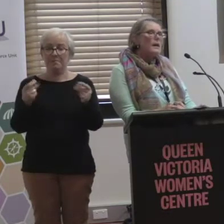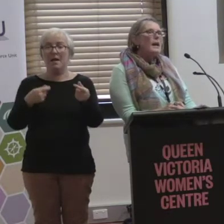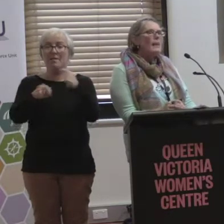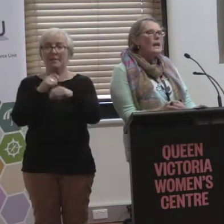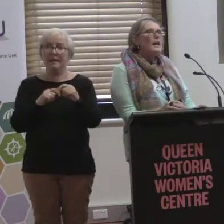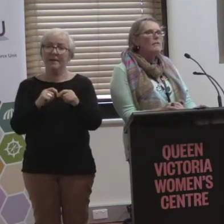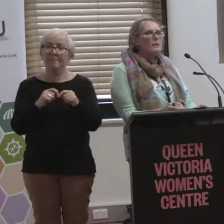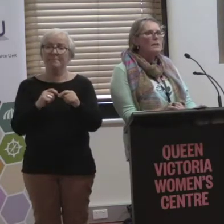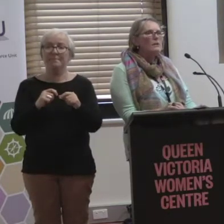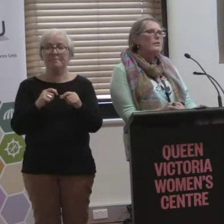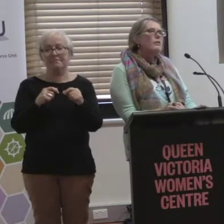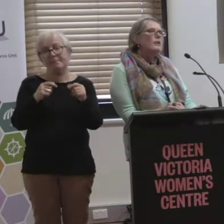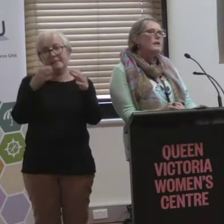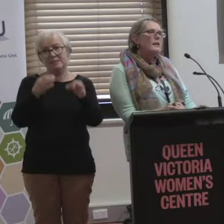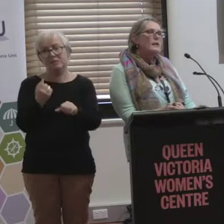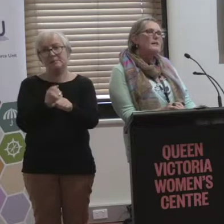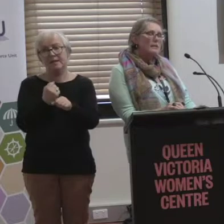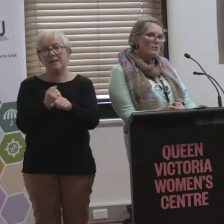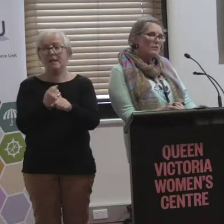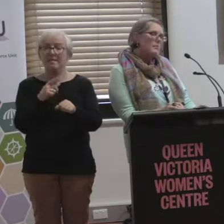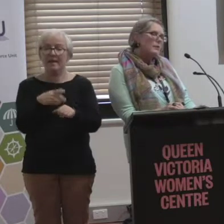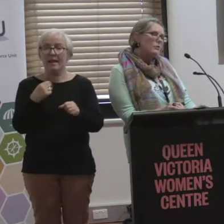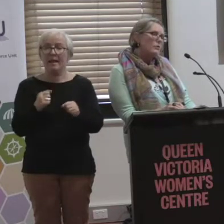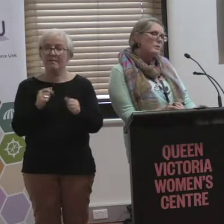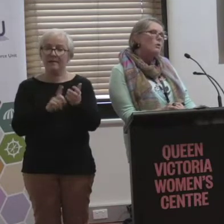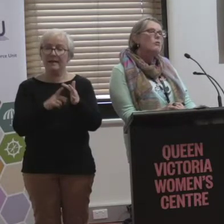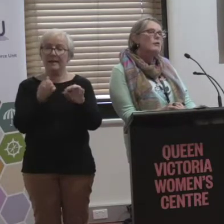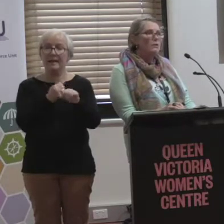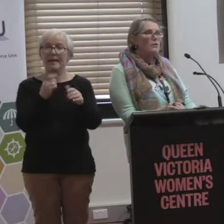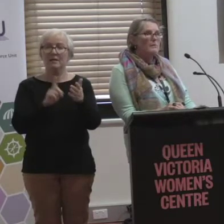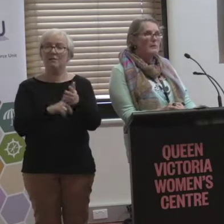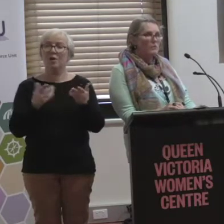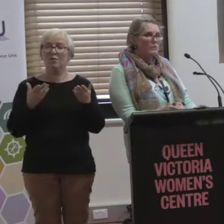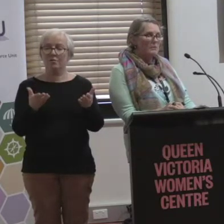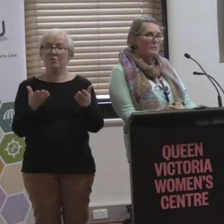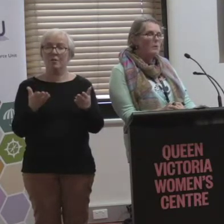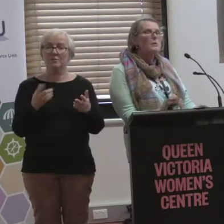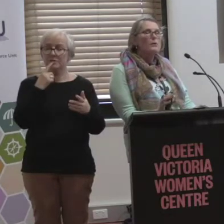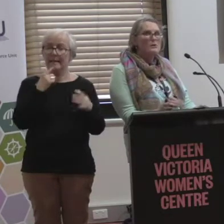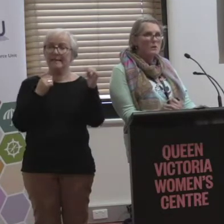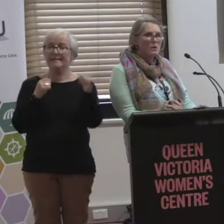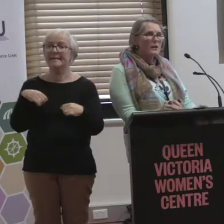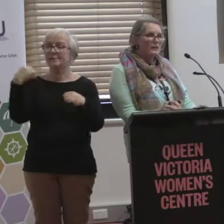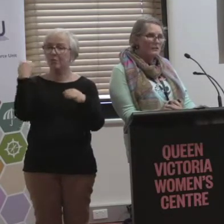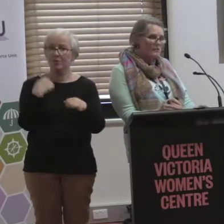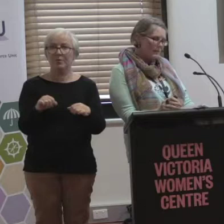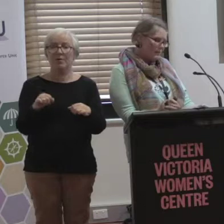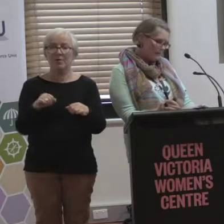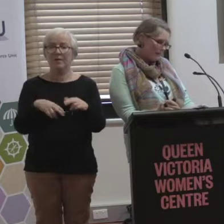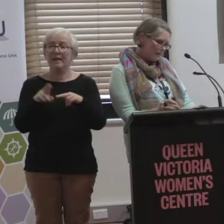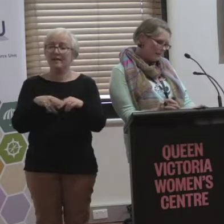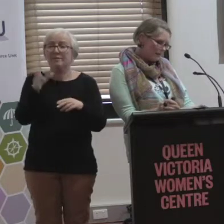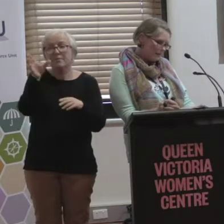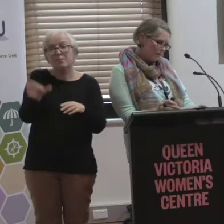individual, and they have legal authority to either consent to medical treatment or refuse medical treatment when a person no longer has